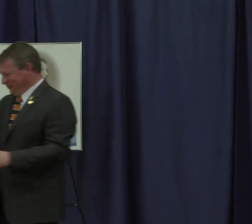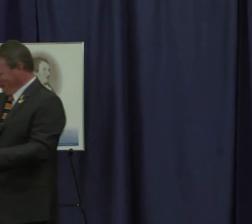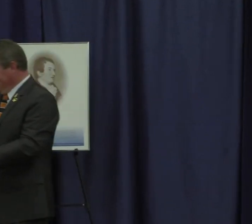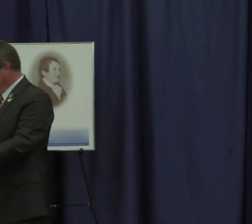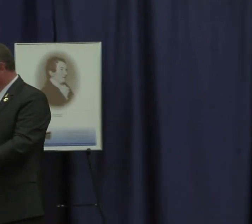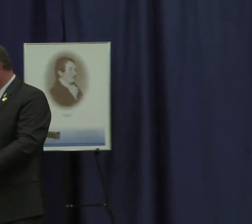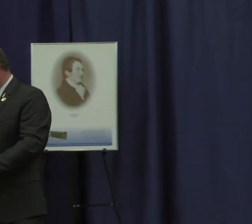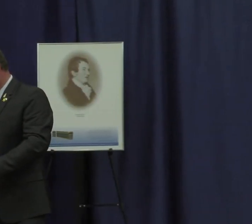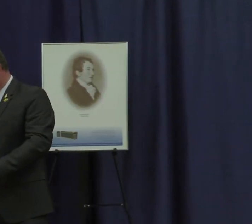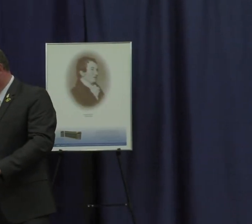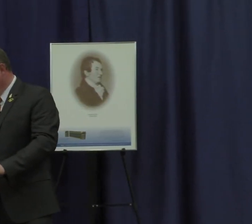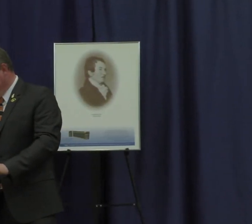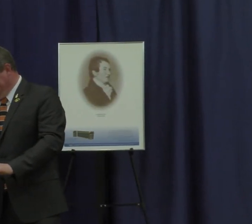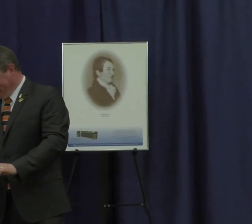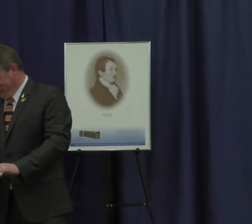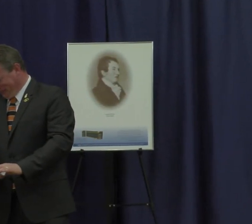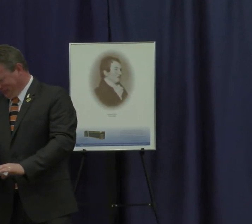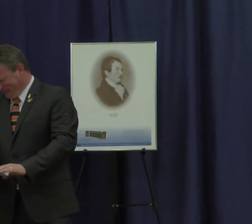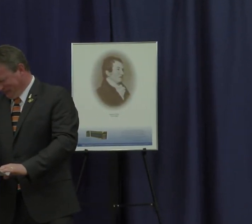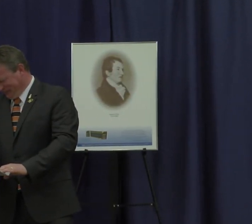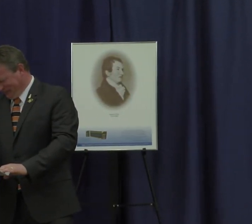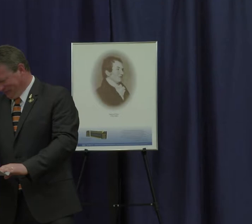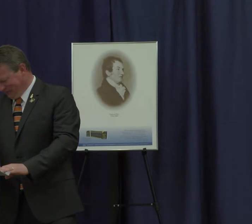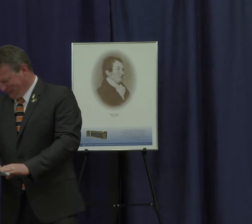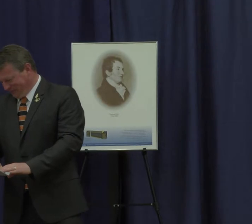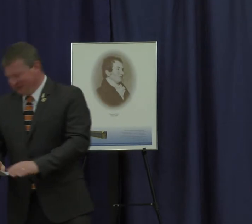called WPS, the Marie Philip School.